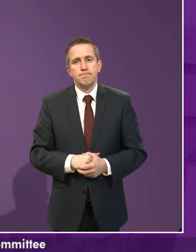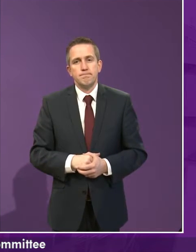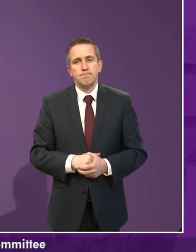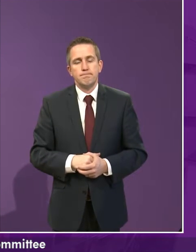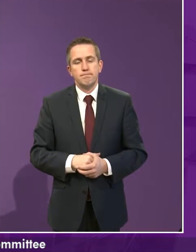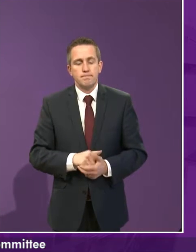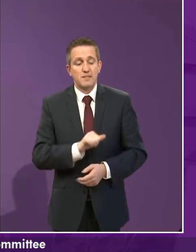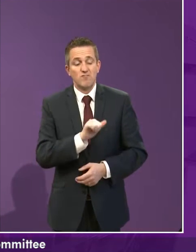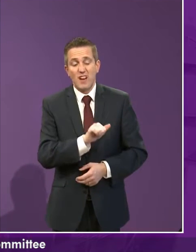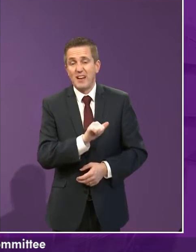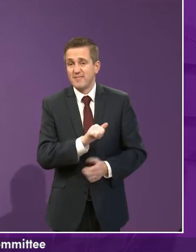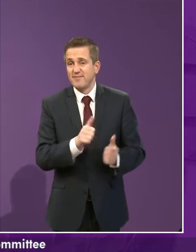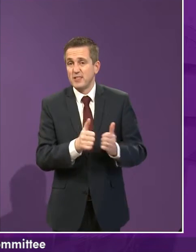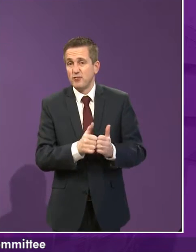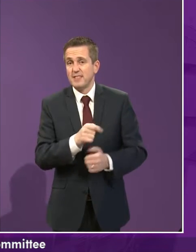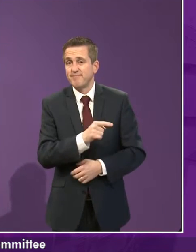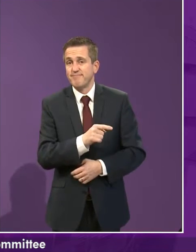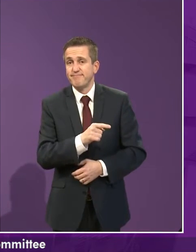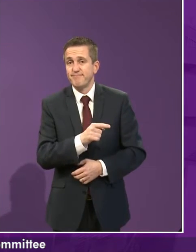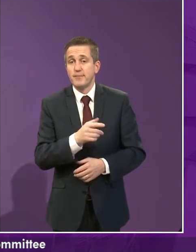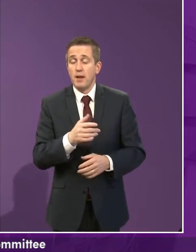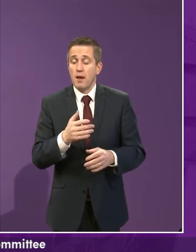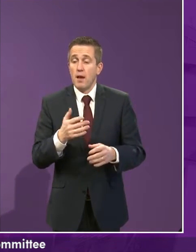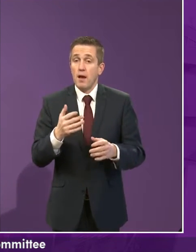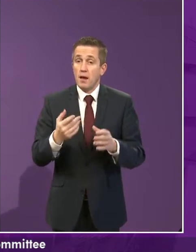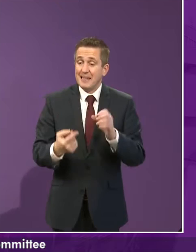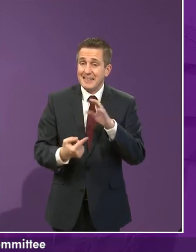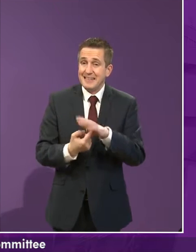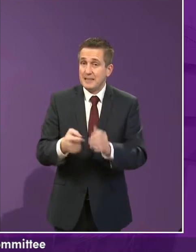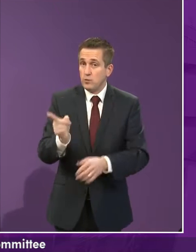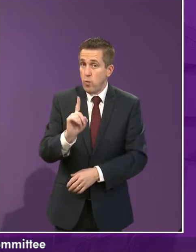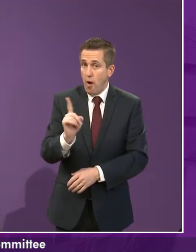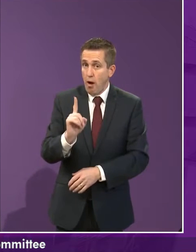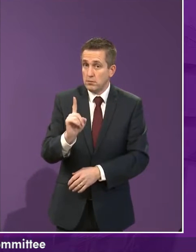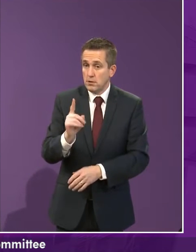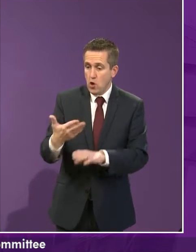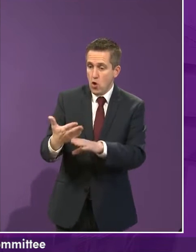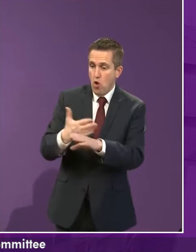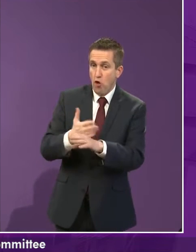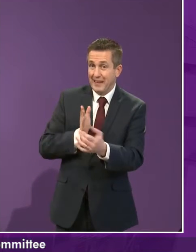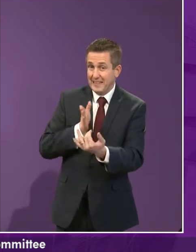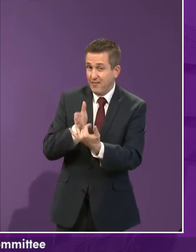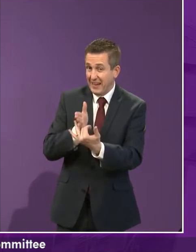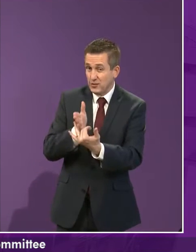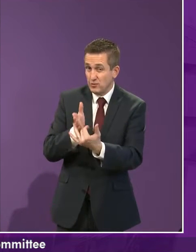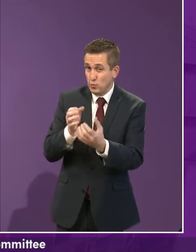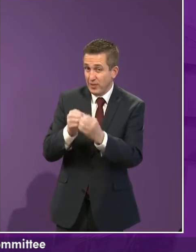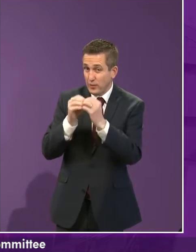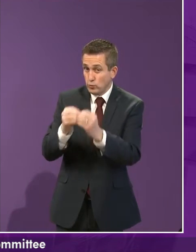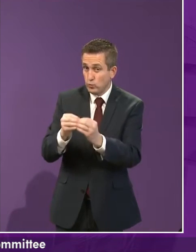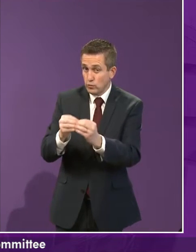was saying, I think for us, early intervention is key. We